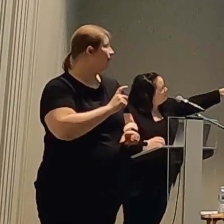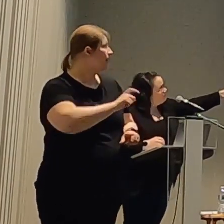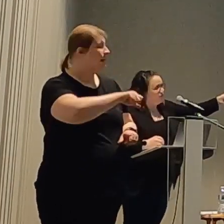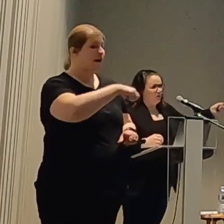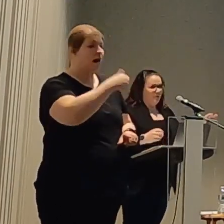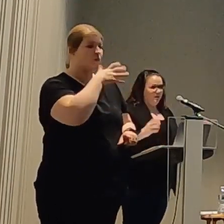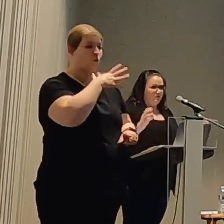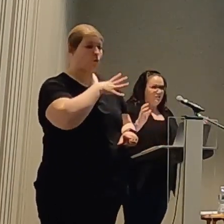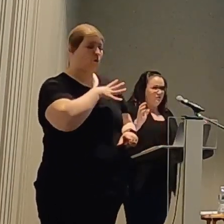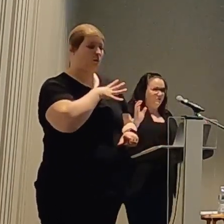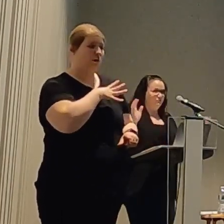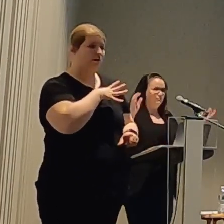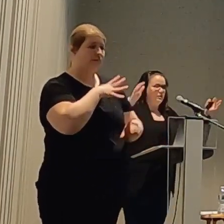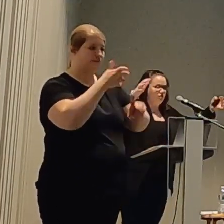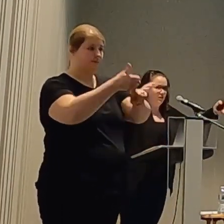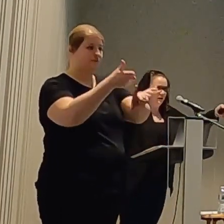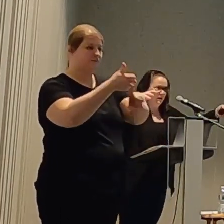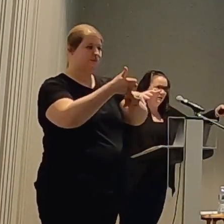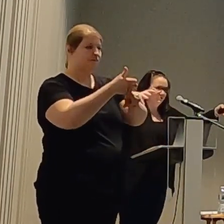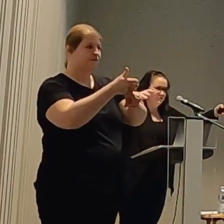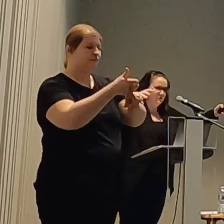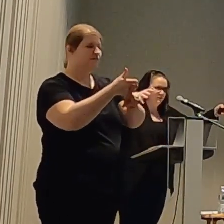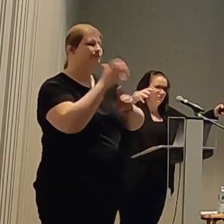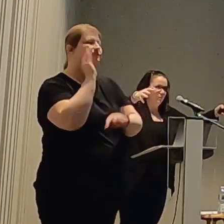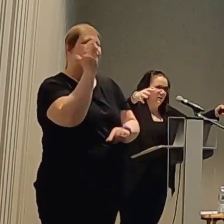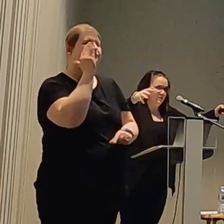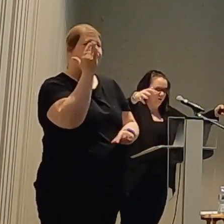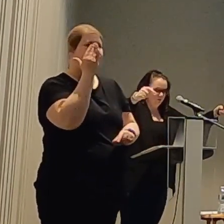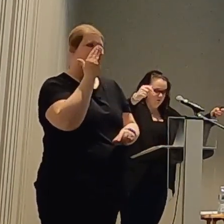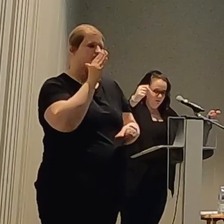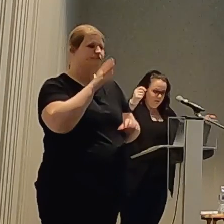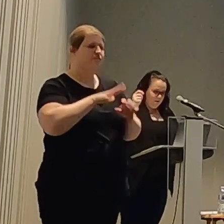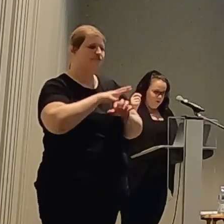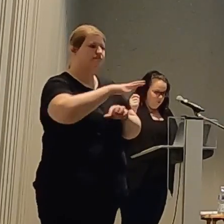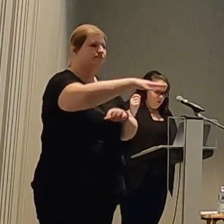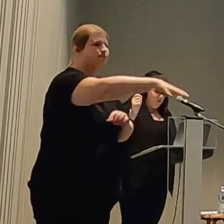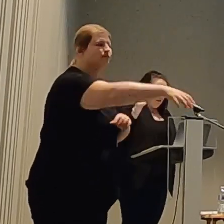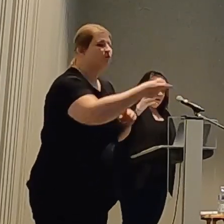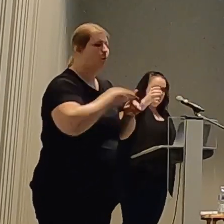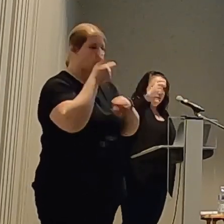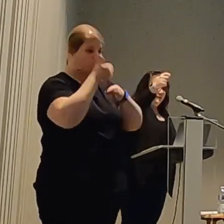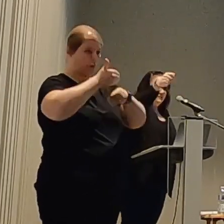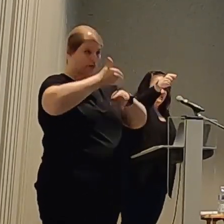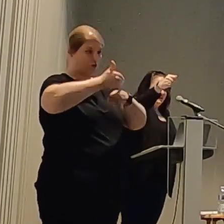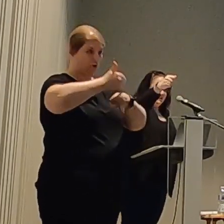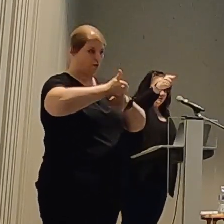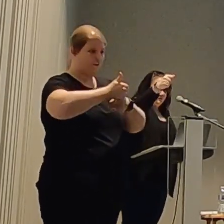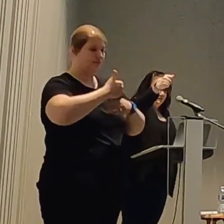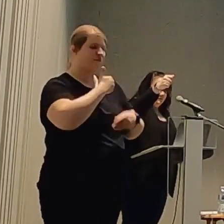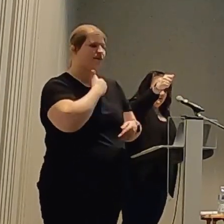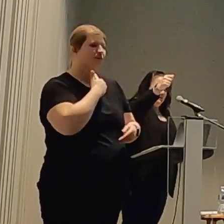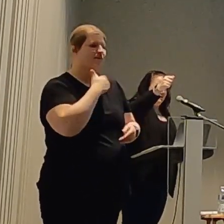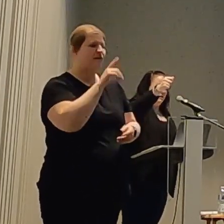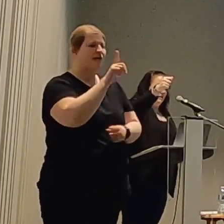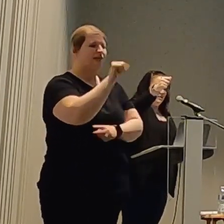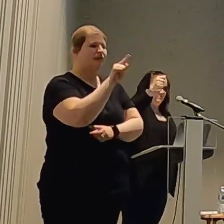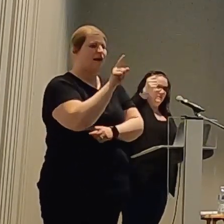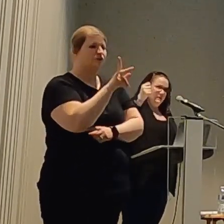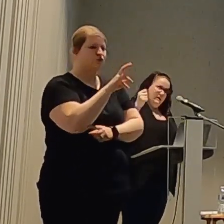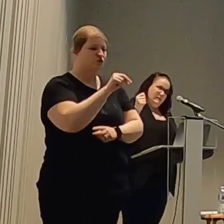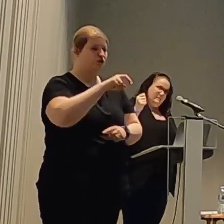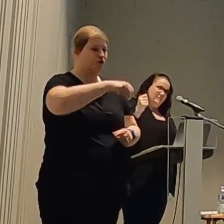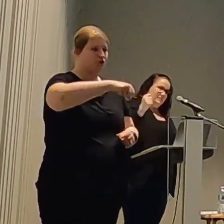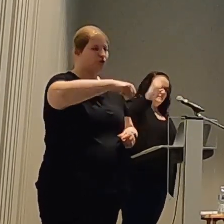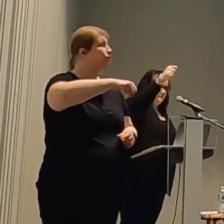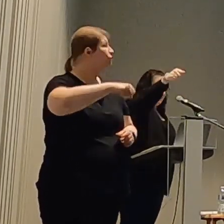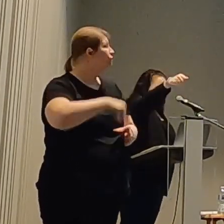another woman who appears to be reaching out of a window. She's got a lantern in her